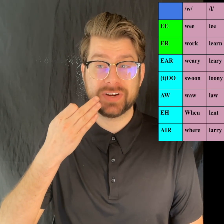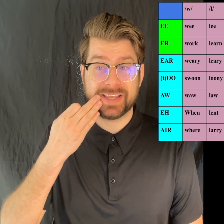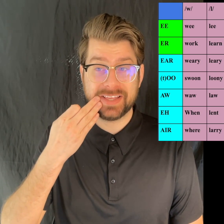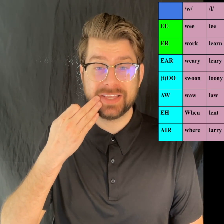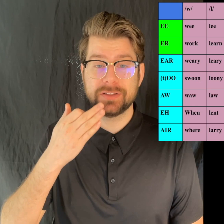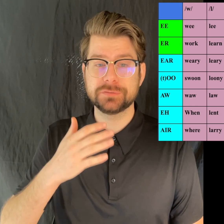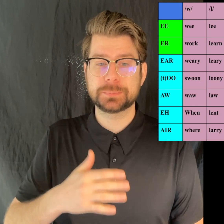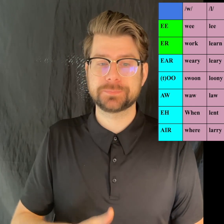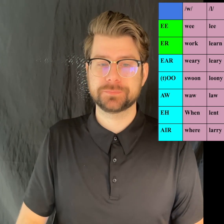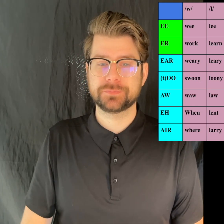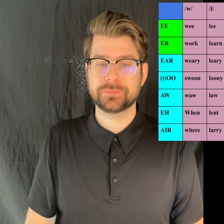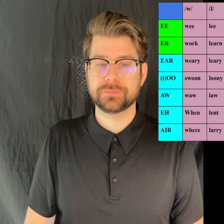leery,